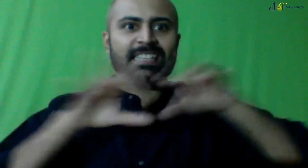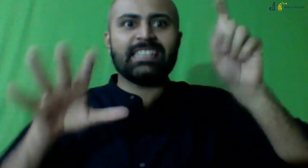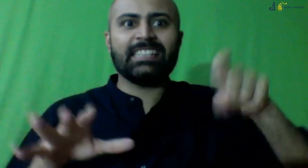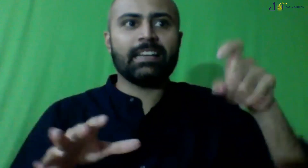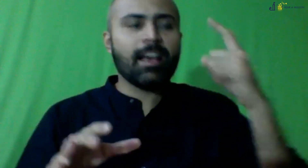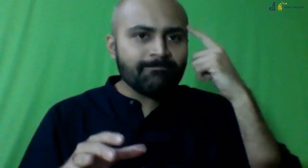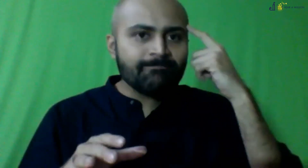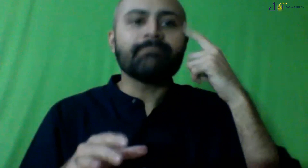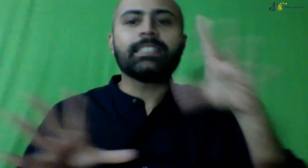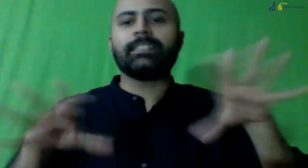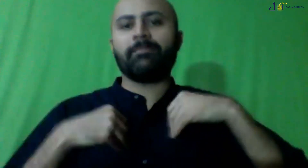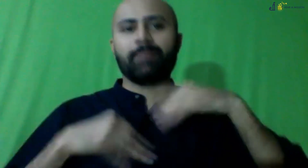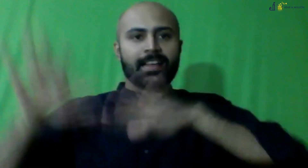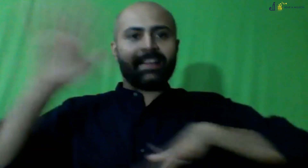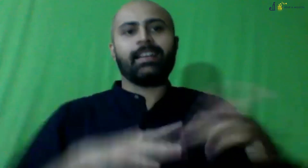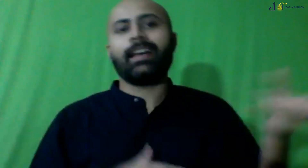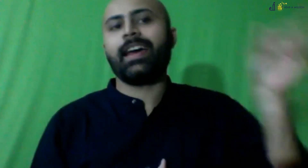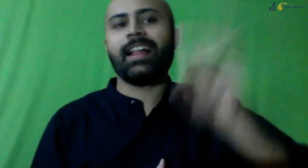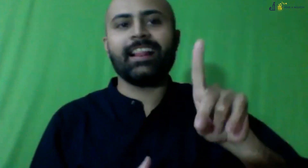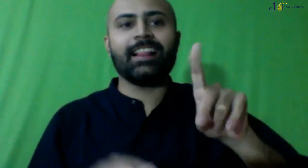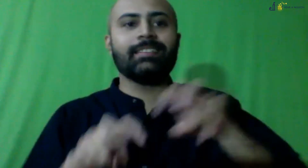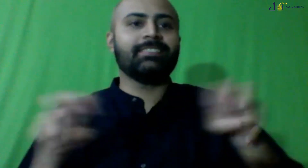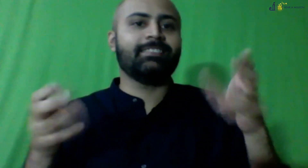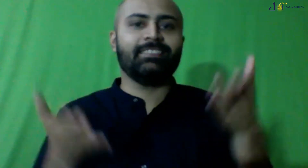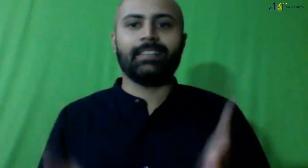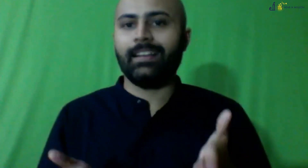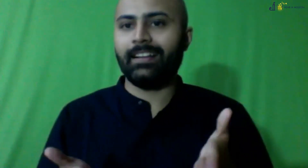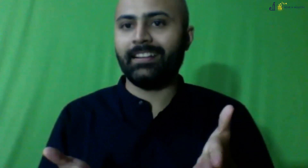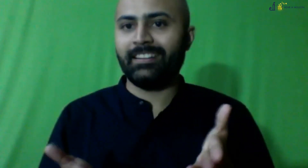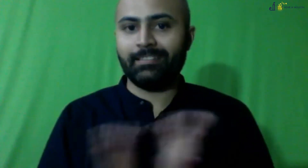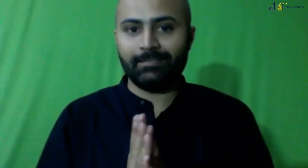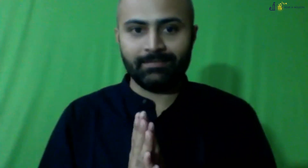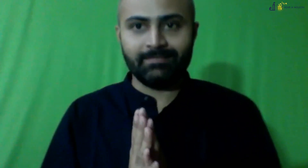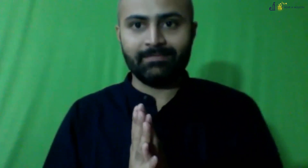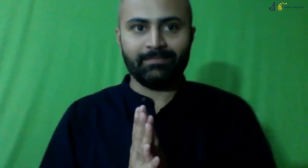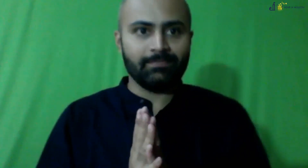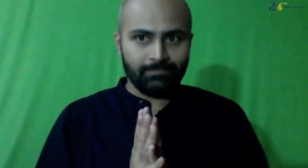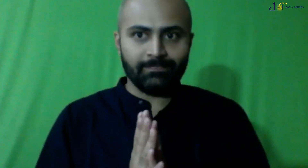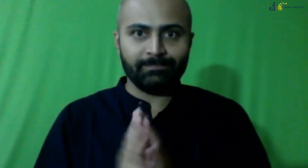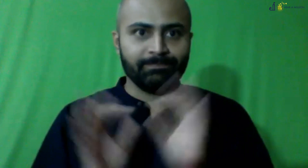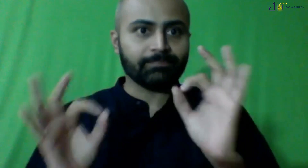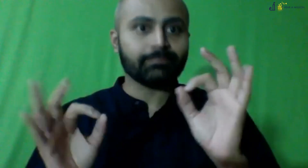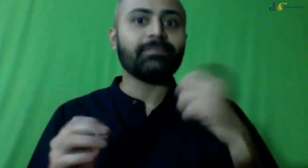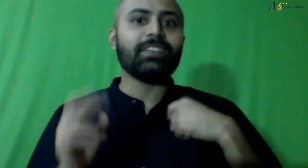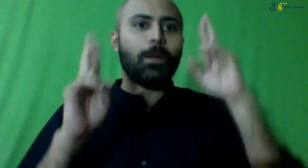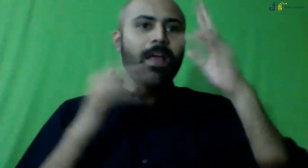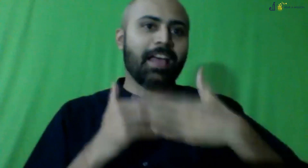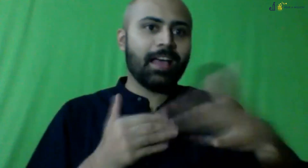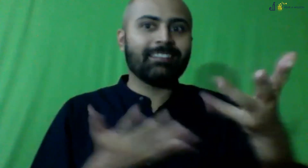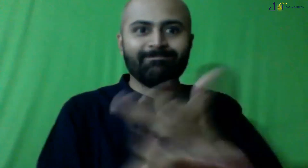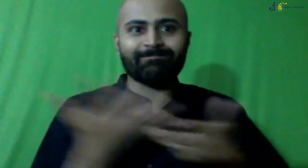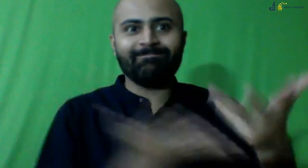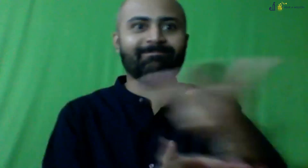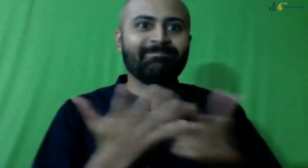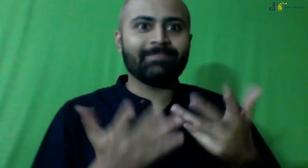were interested, they wanted to have the panel discussion of the deaf people who have the another disability too. So that's how we came here